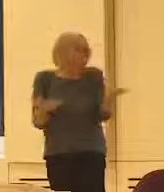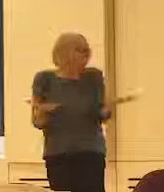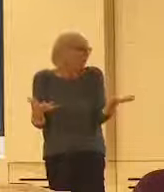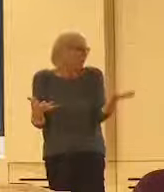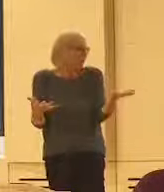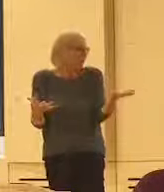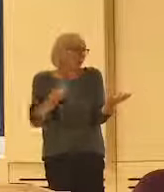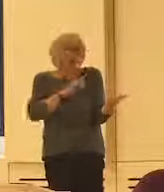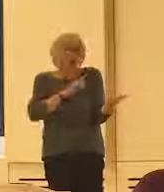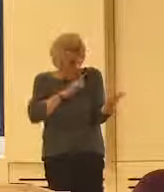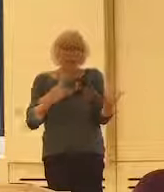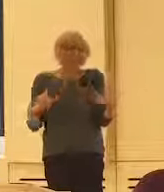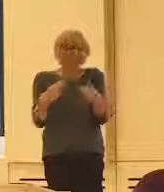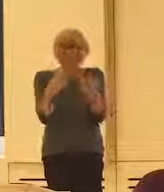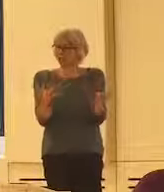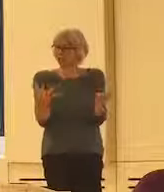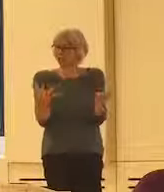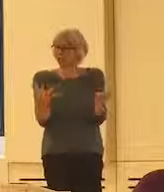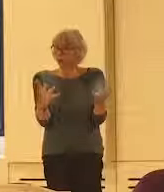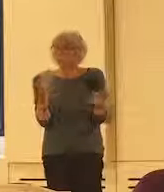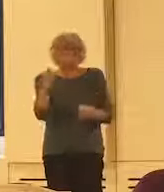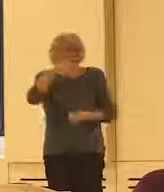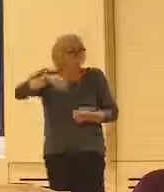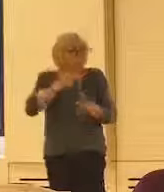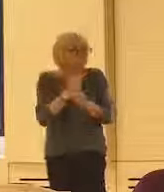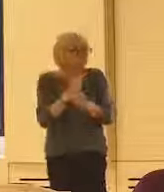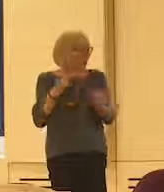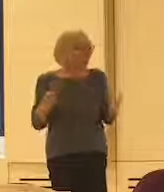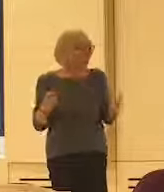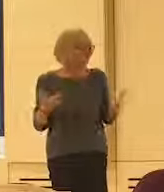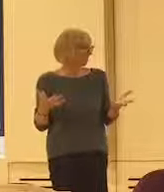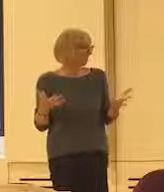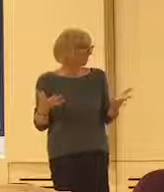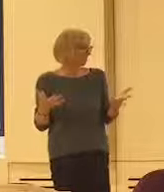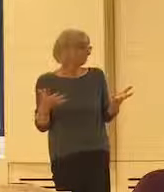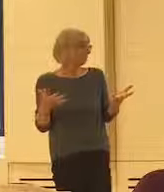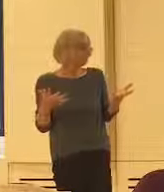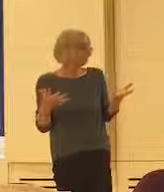and now they're going downhill again because of the cuts. So what do we do about that?